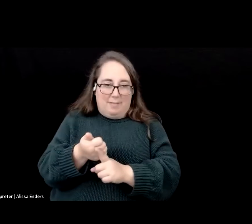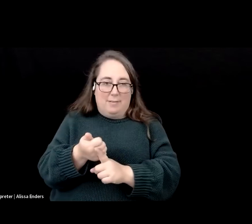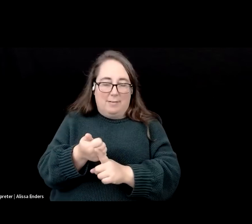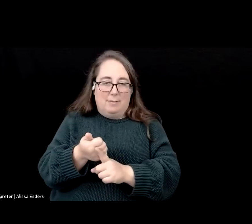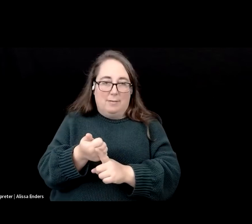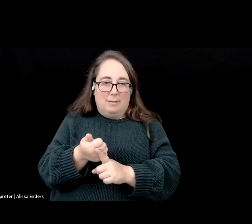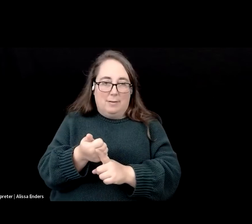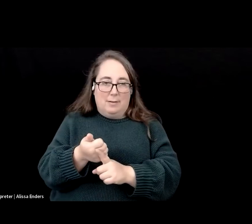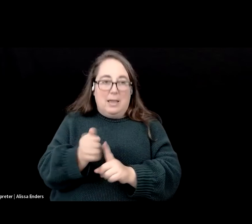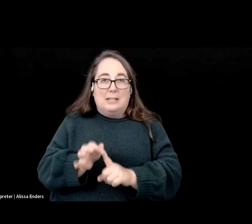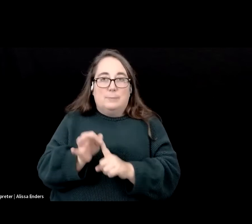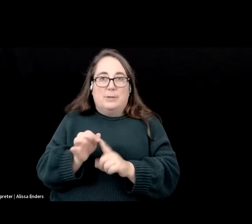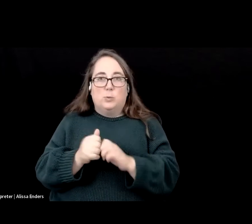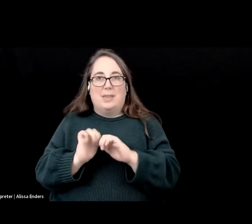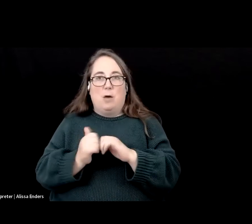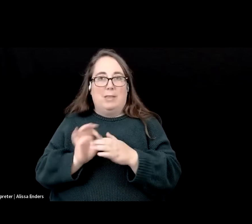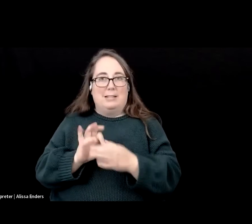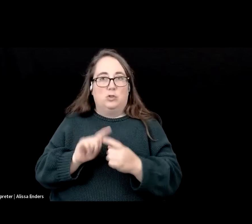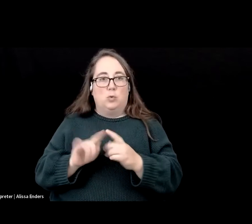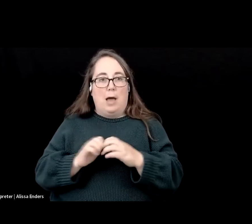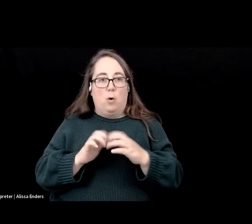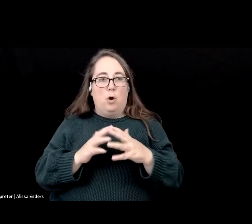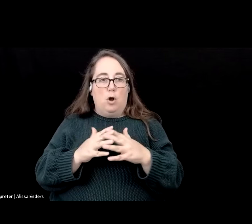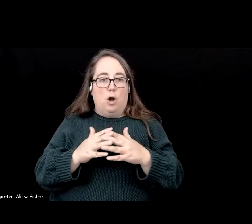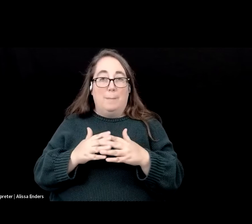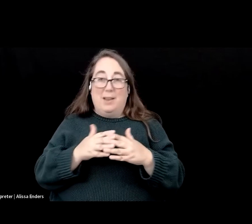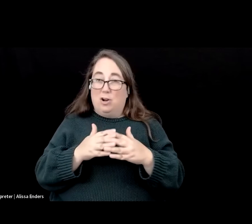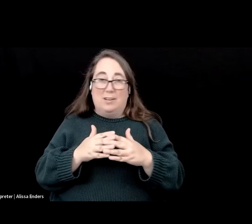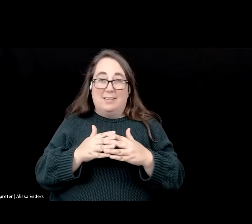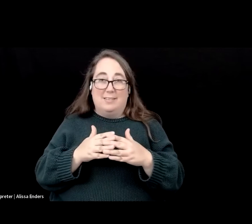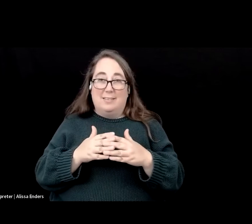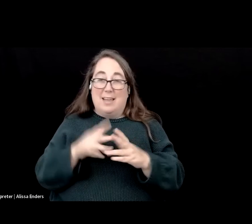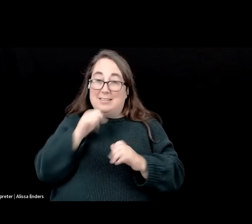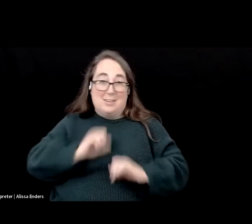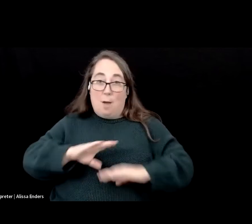relates to ways in which America maybe has fallen short of its